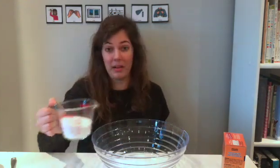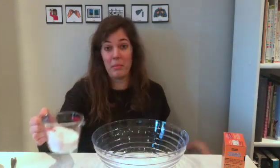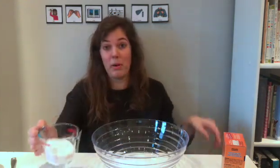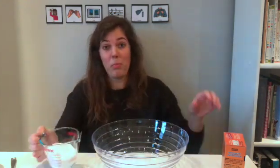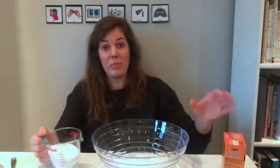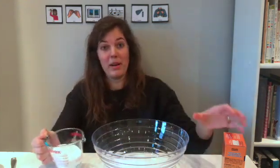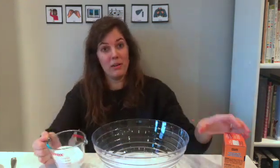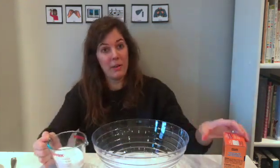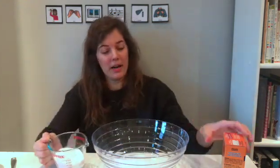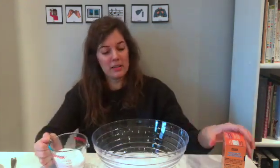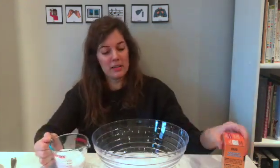me open my other box.